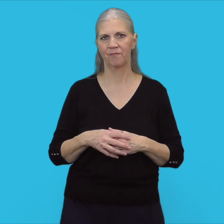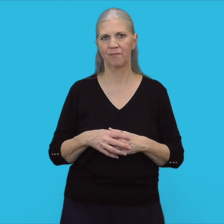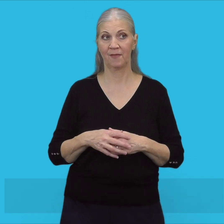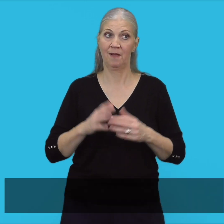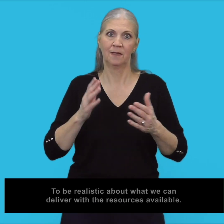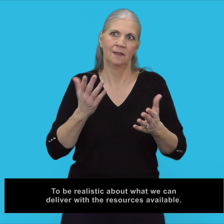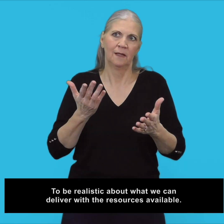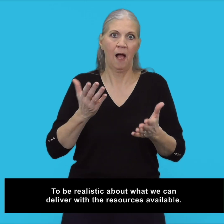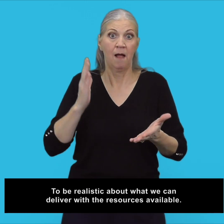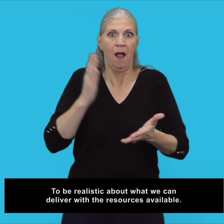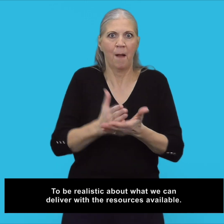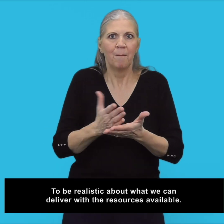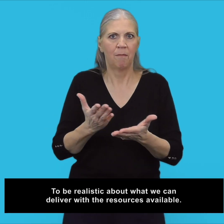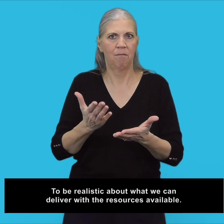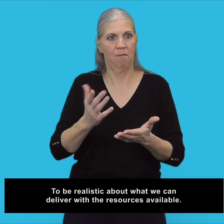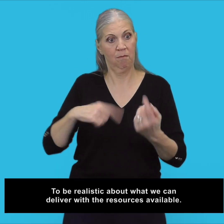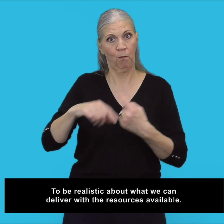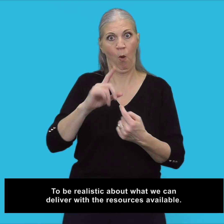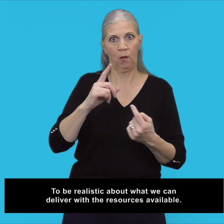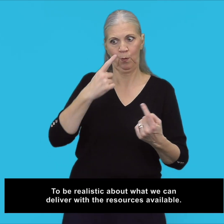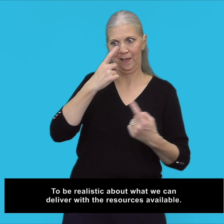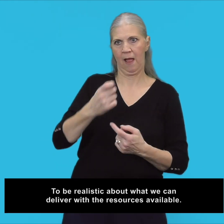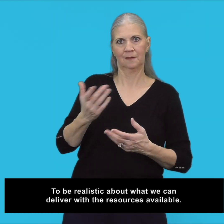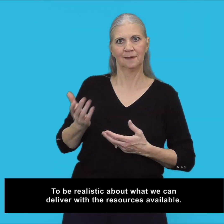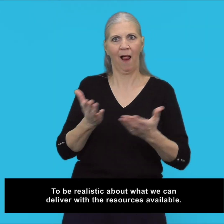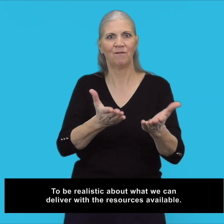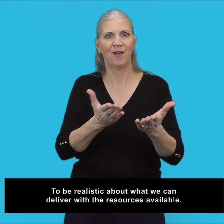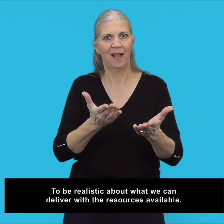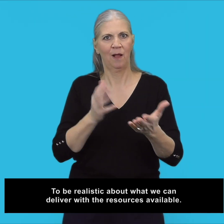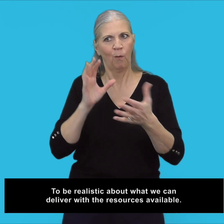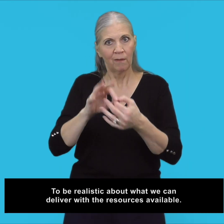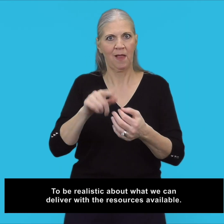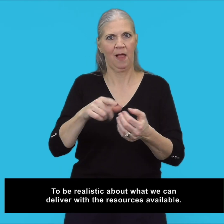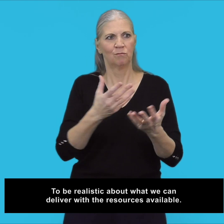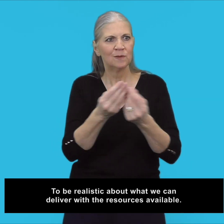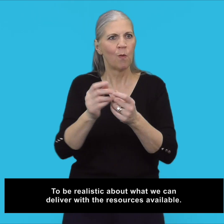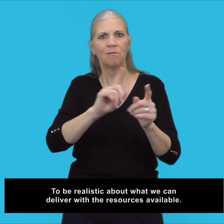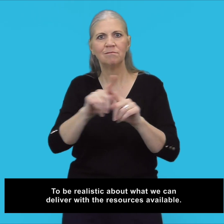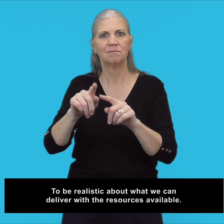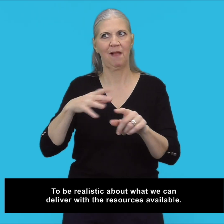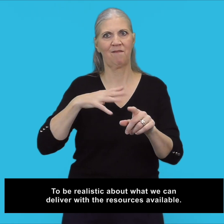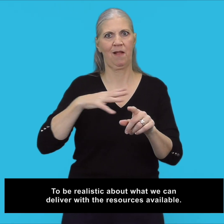To be realistic about what we can deliver with the resources available.